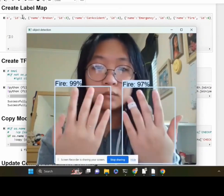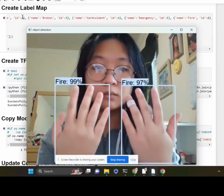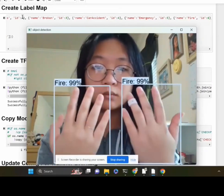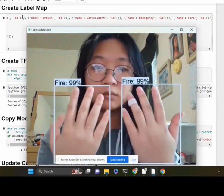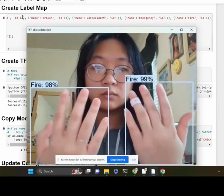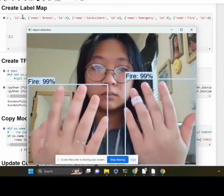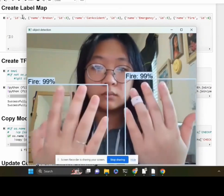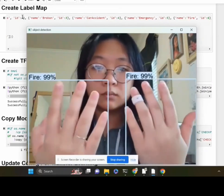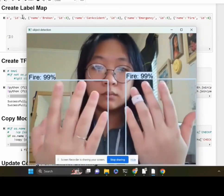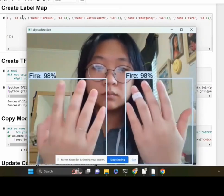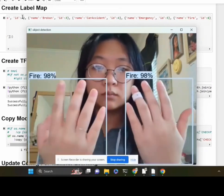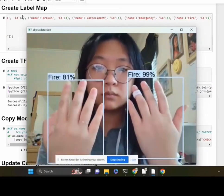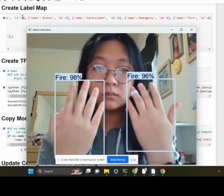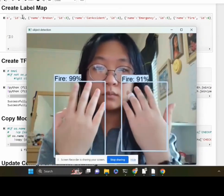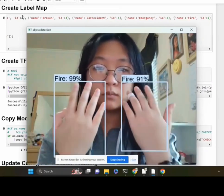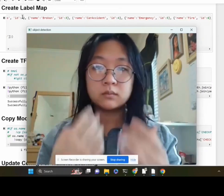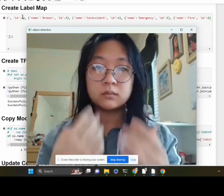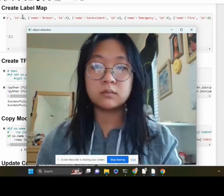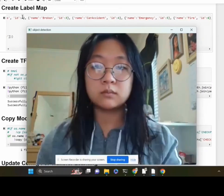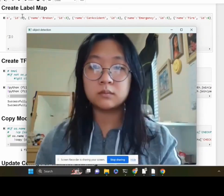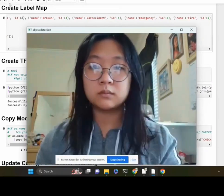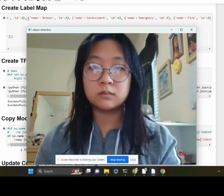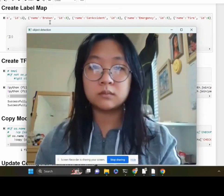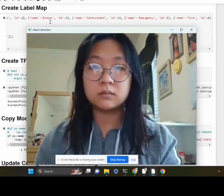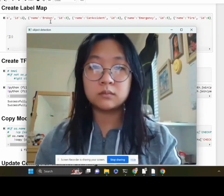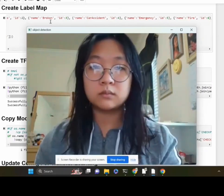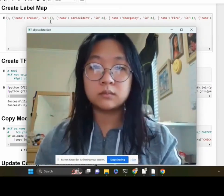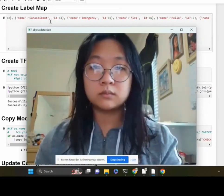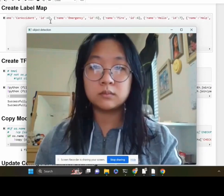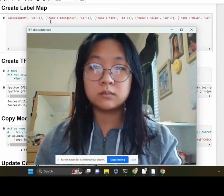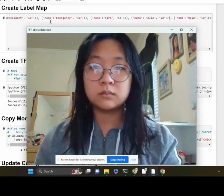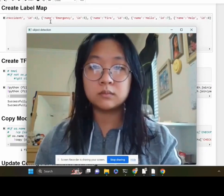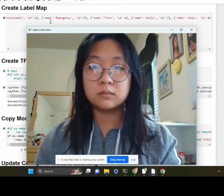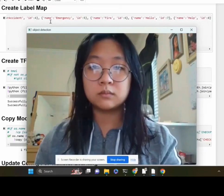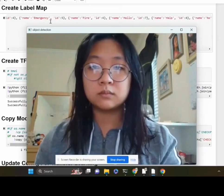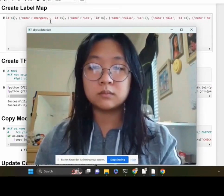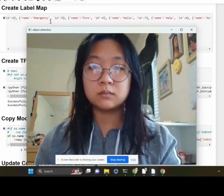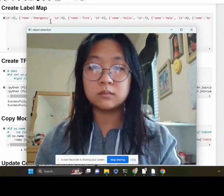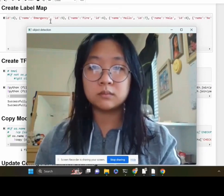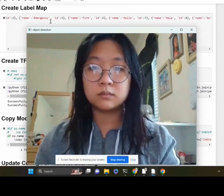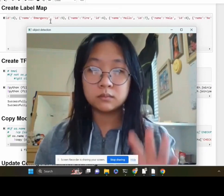learning applications, and large-scale data processing.